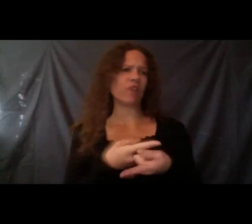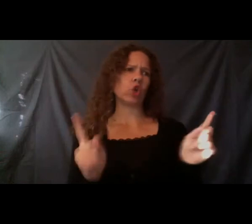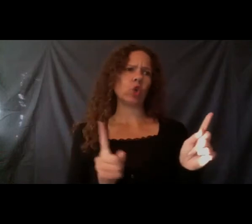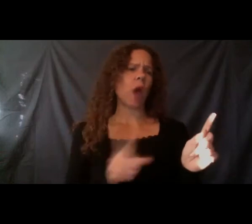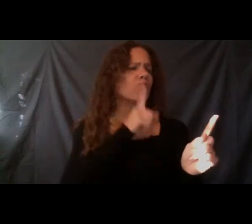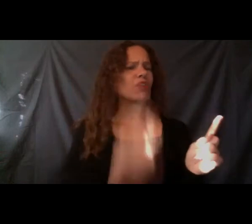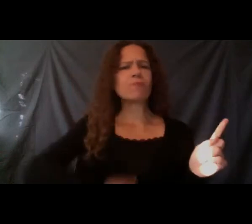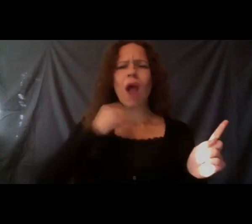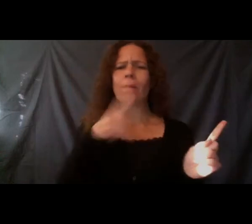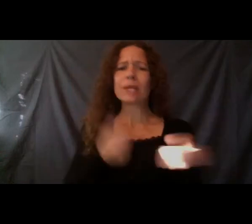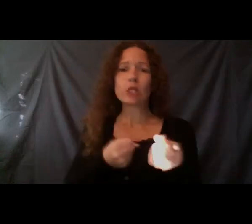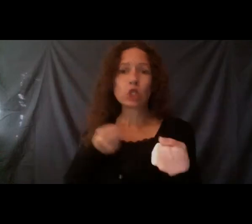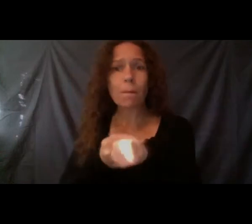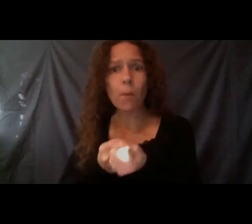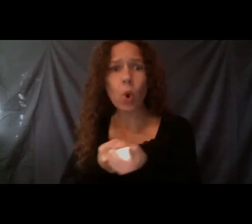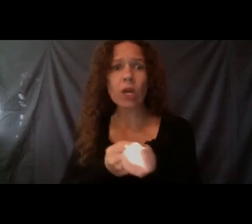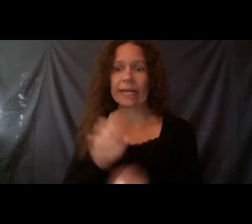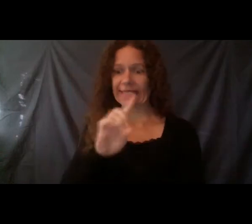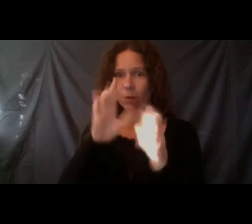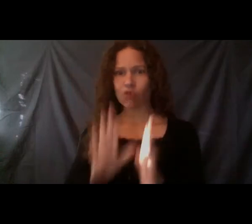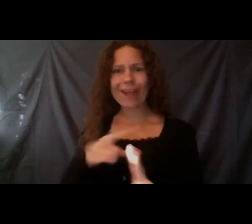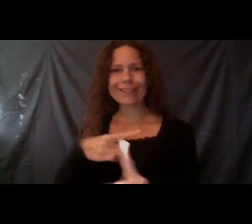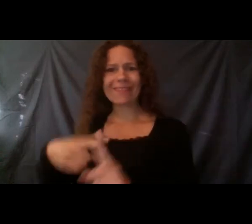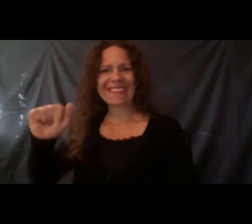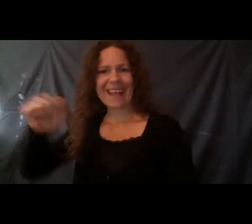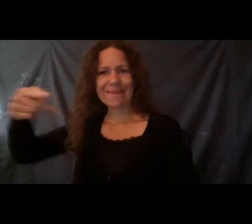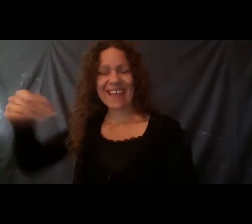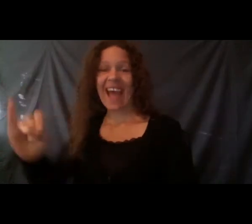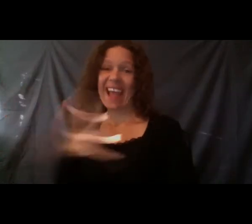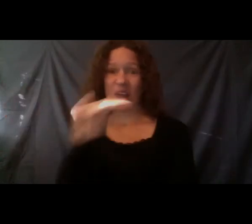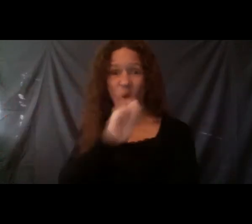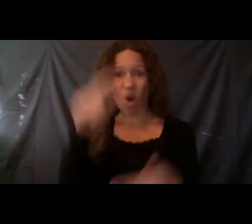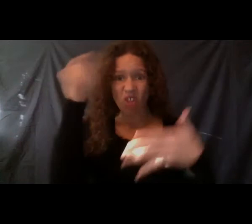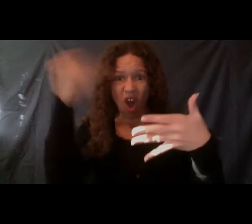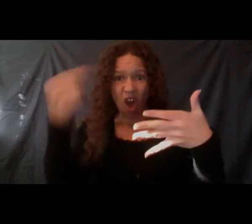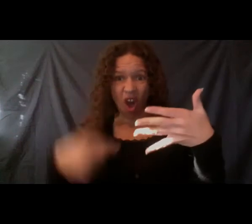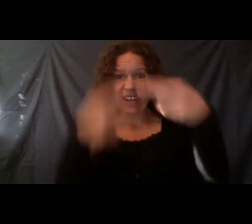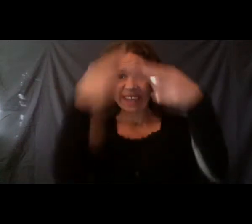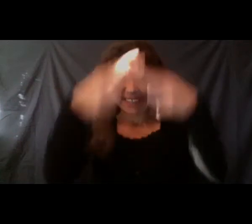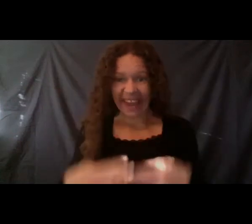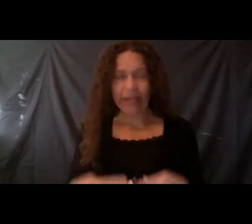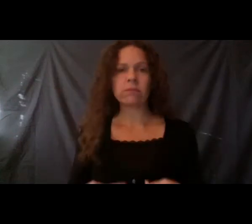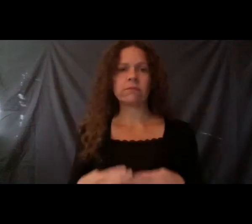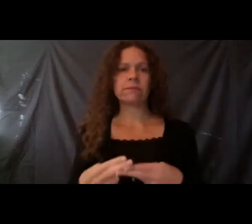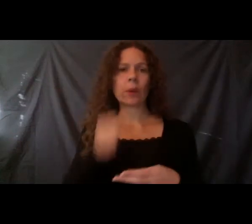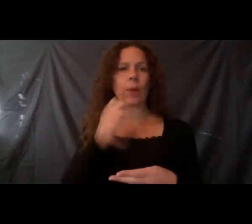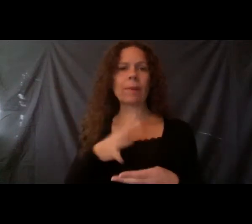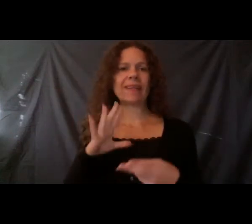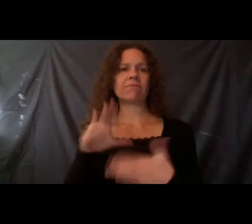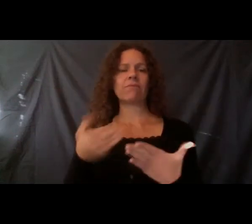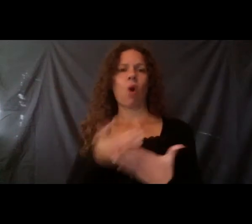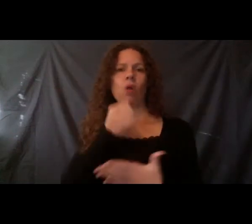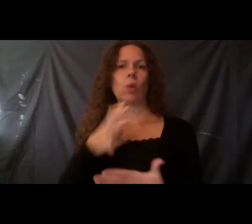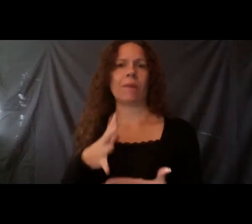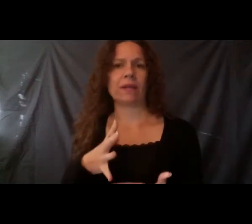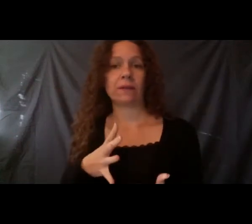Democratic and API first. And I'll just note also, all the folks I've just mentioned are all women. At the state level, like the good senator,